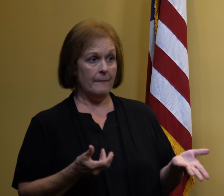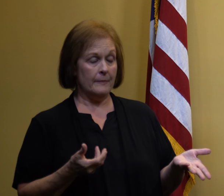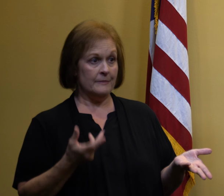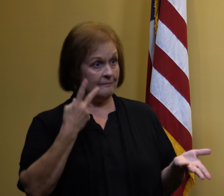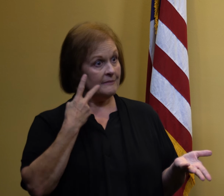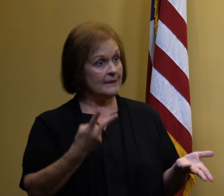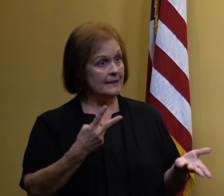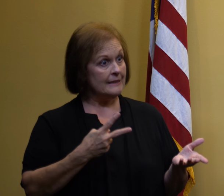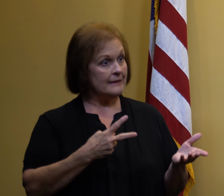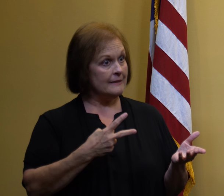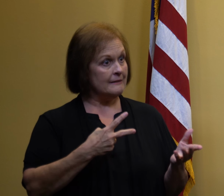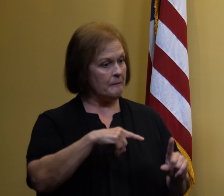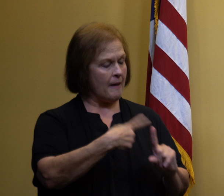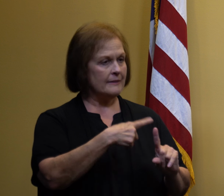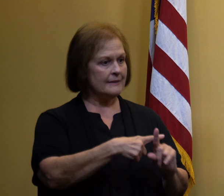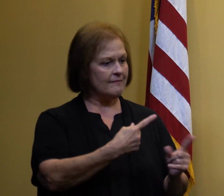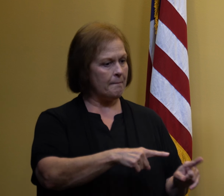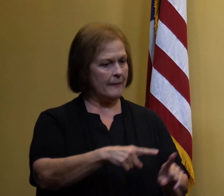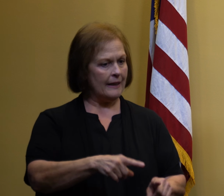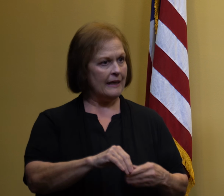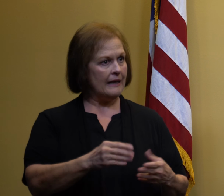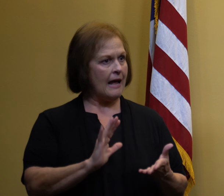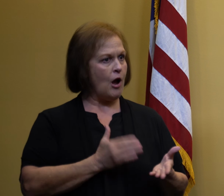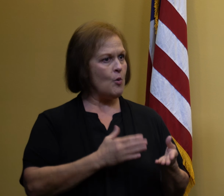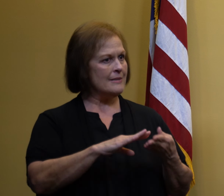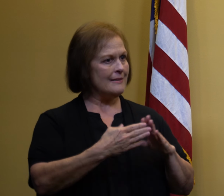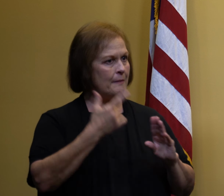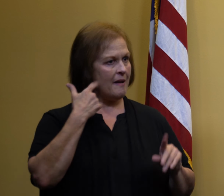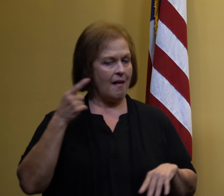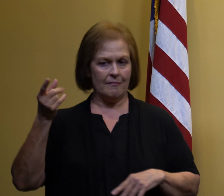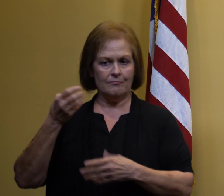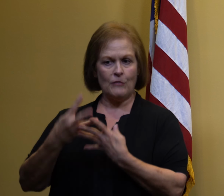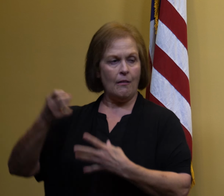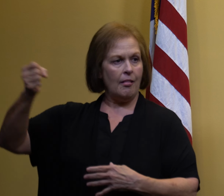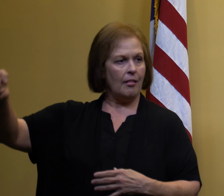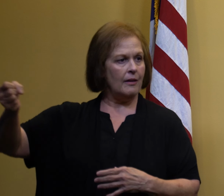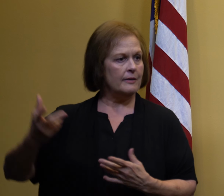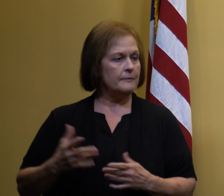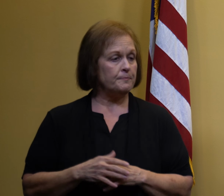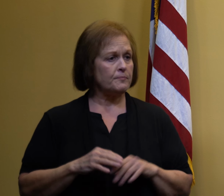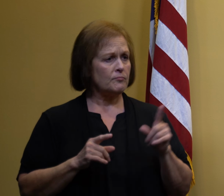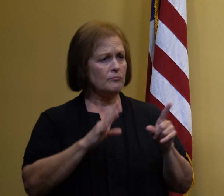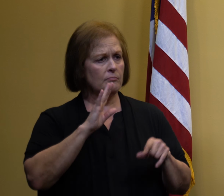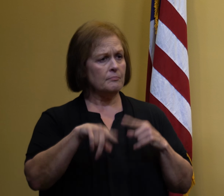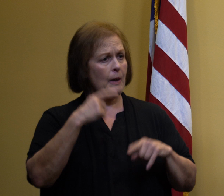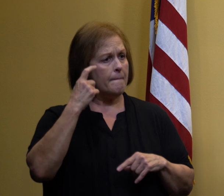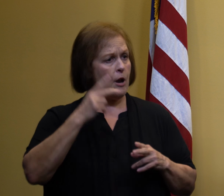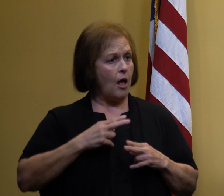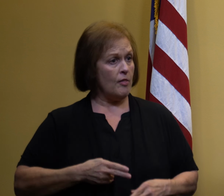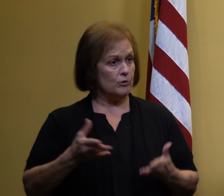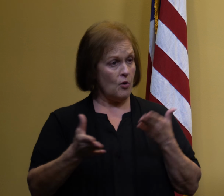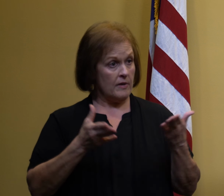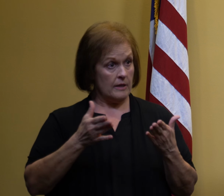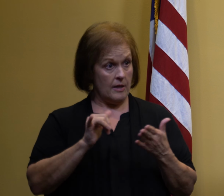a positive result throughout our city. I know you were talking about mental health services. Are these services